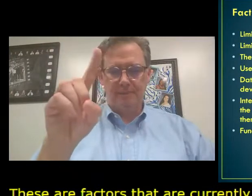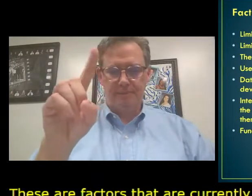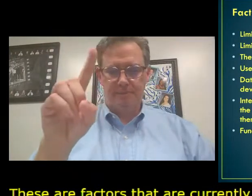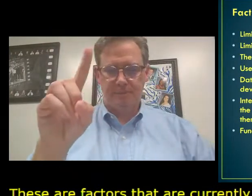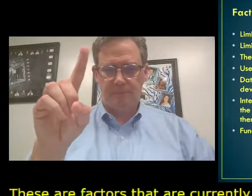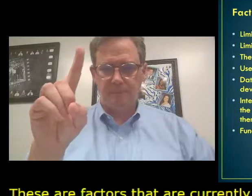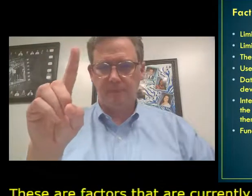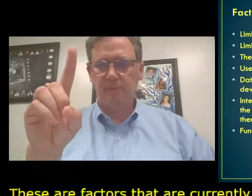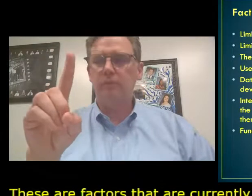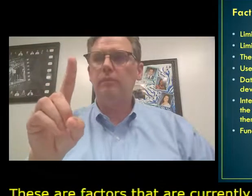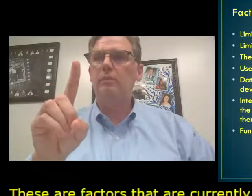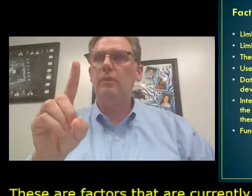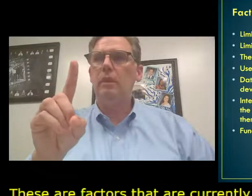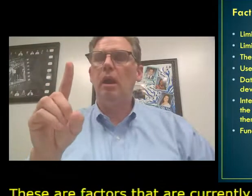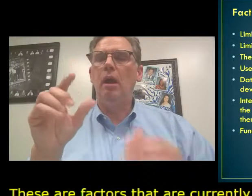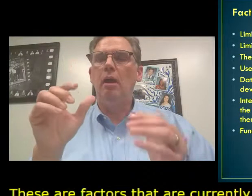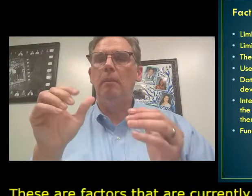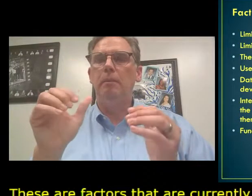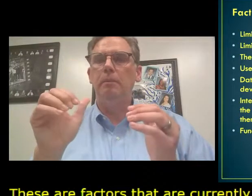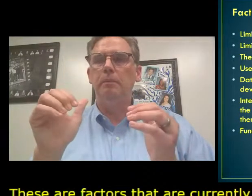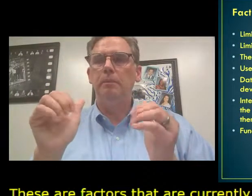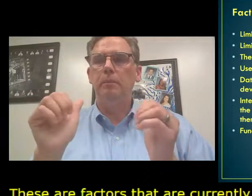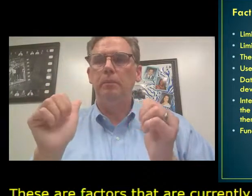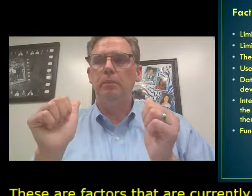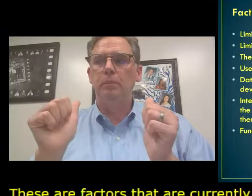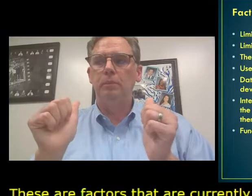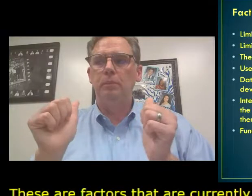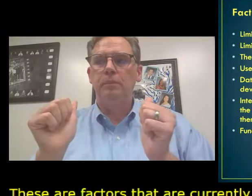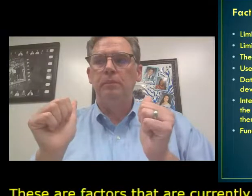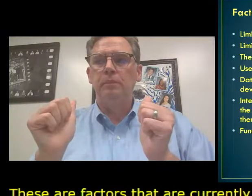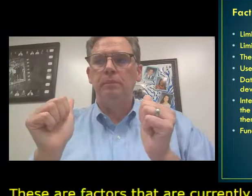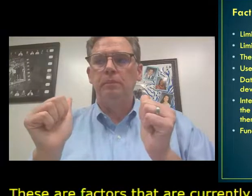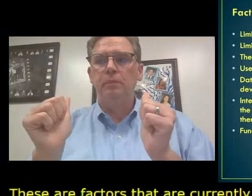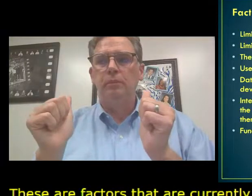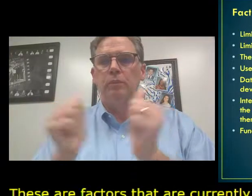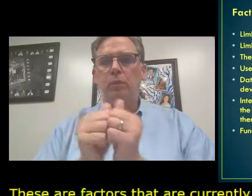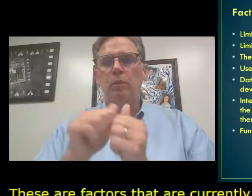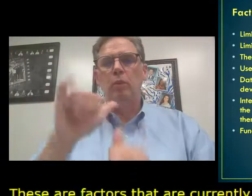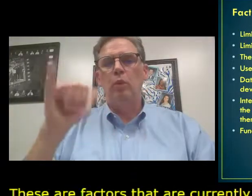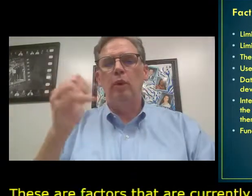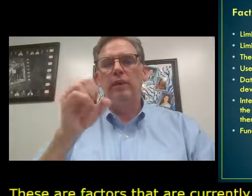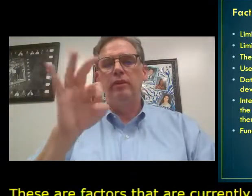I recently gave a presentation at CEASD